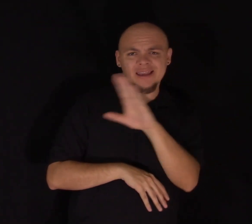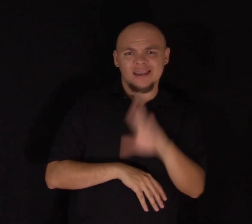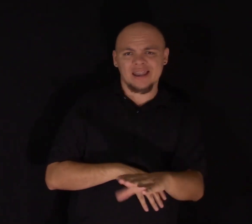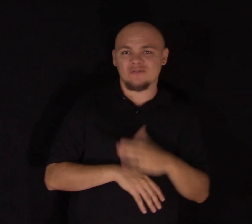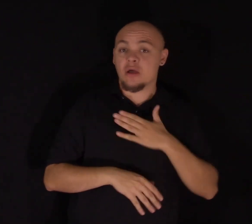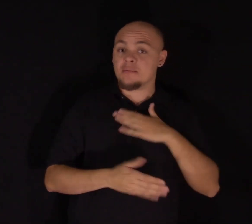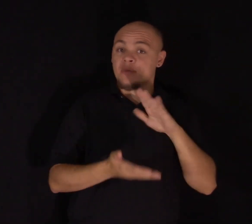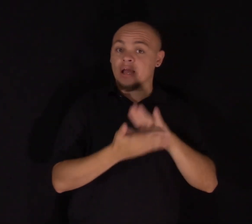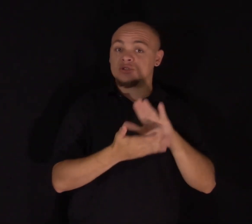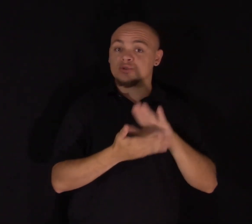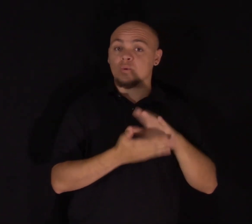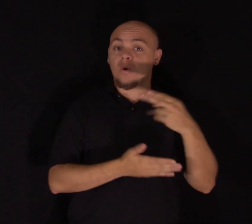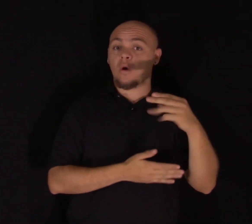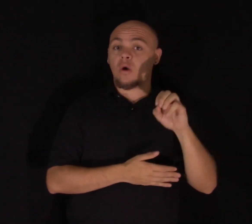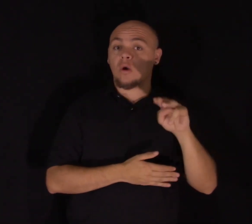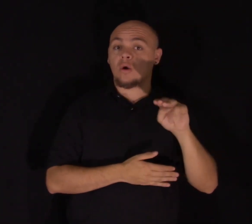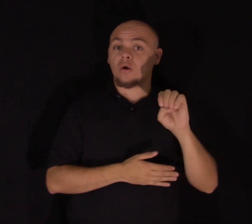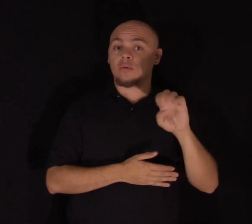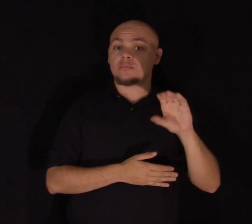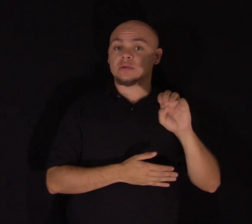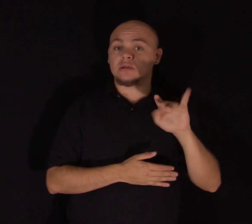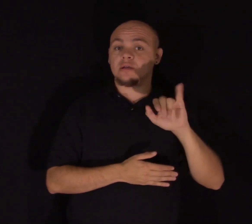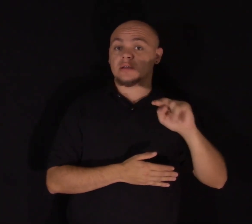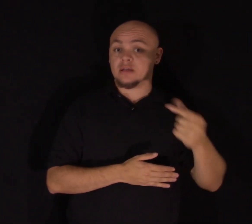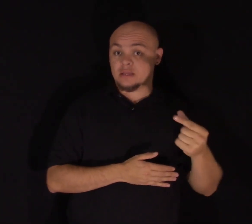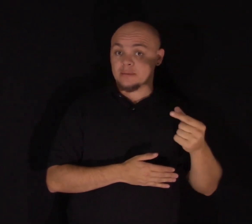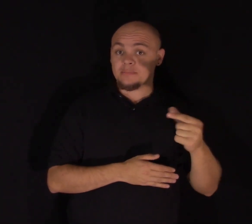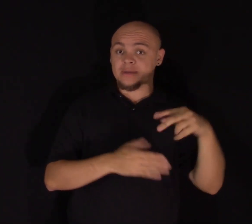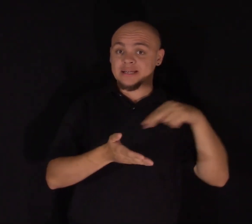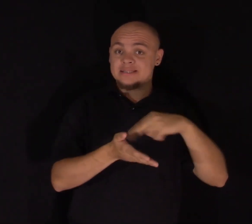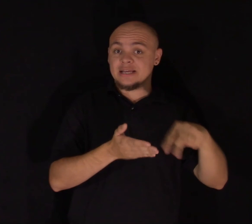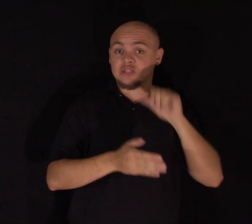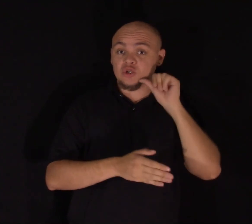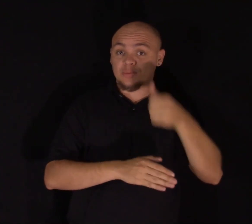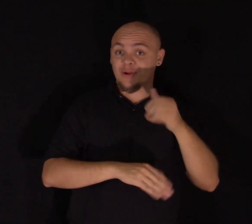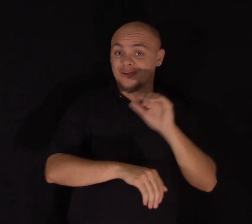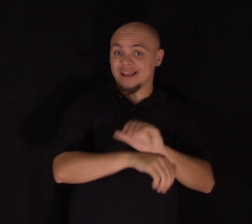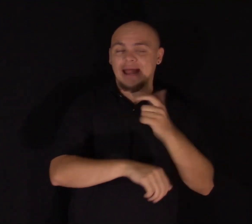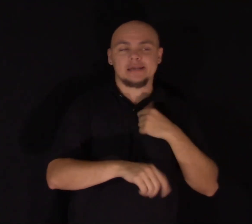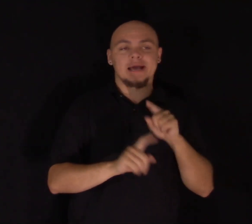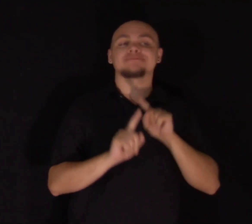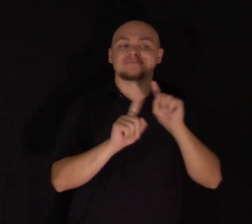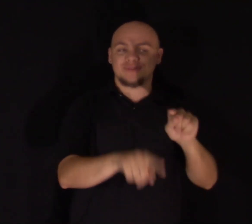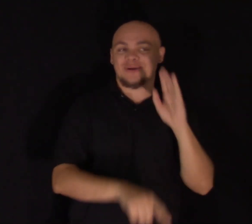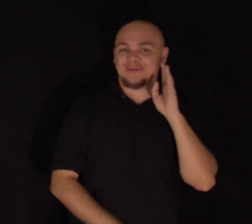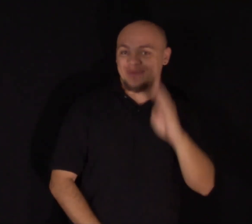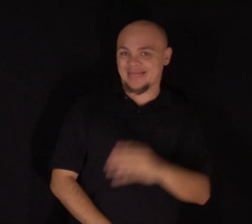school's homecoming dance is tomorrow night, and I will be there. Thank you very much.